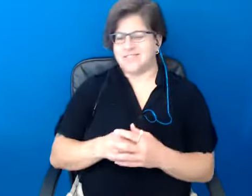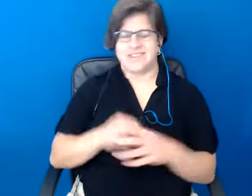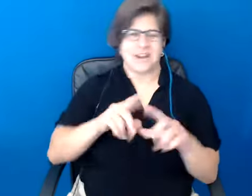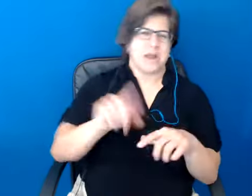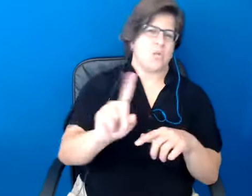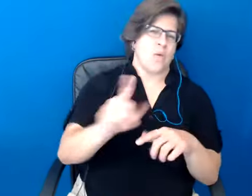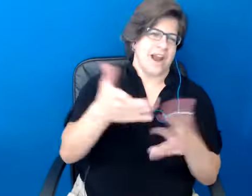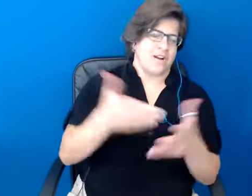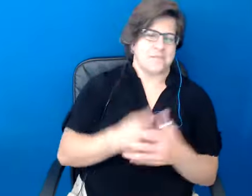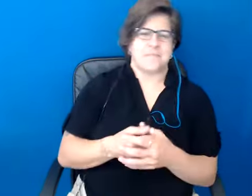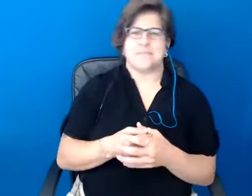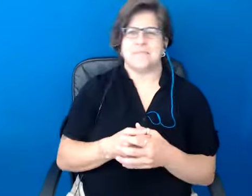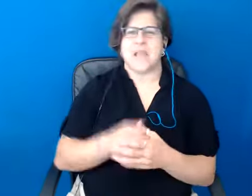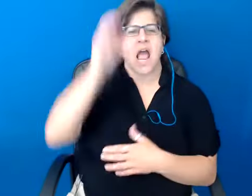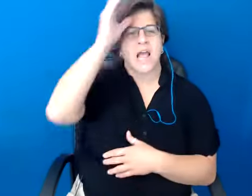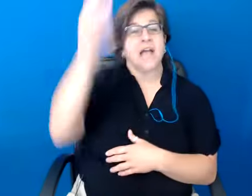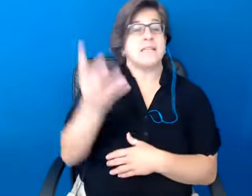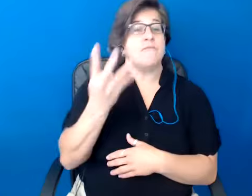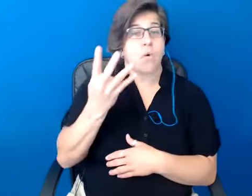it was there. So I'm sure it was afternoon there.